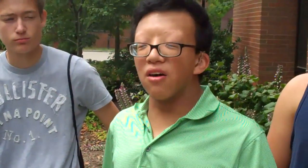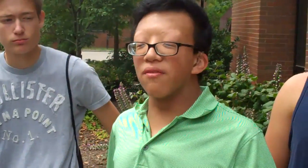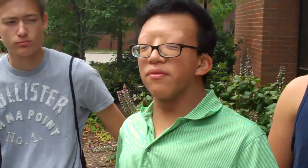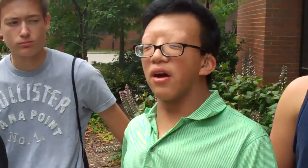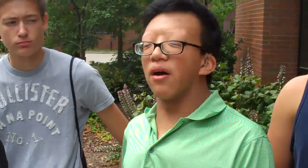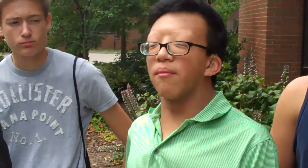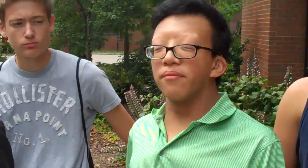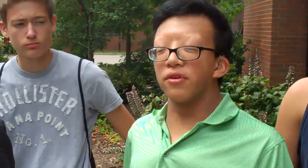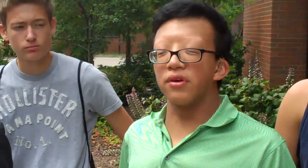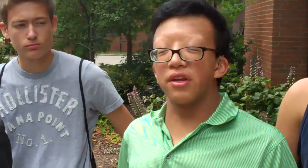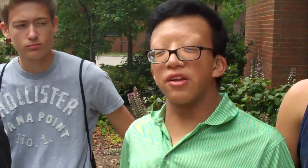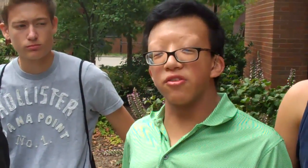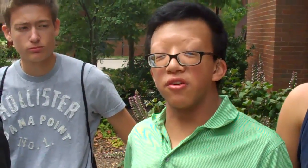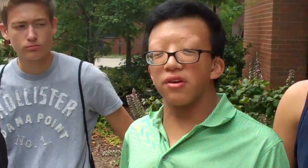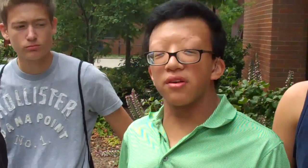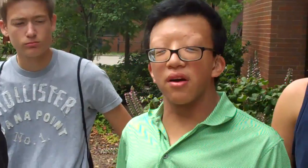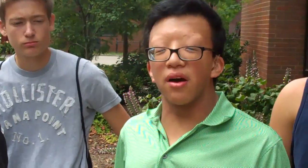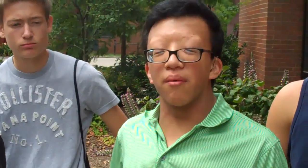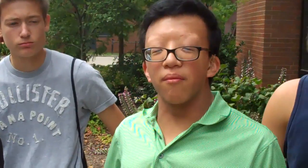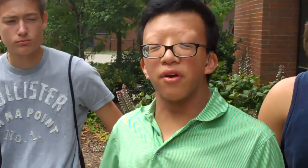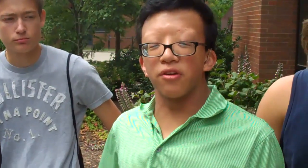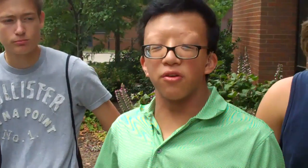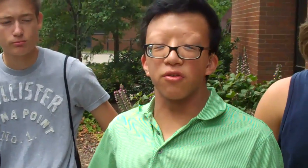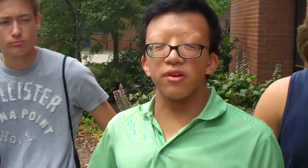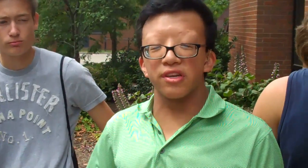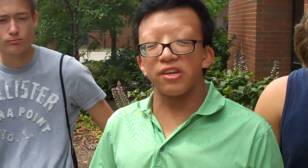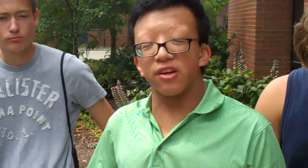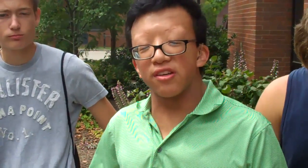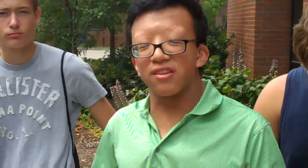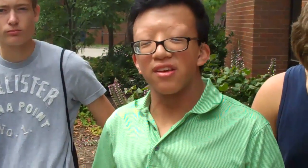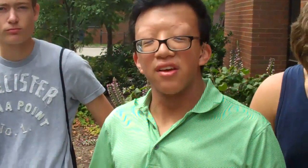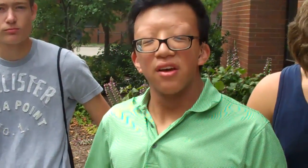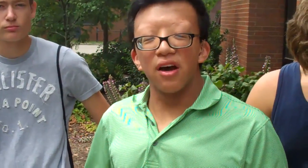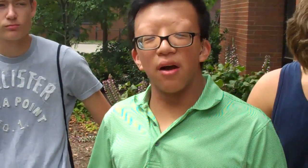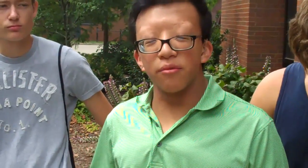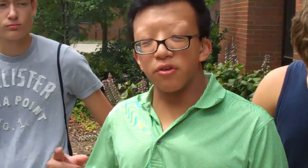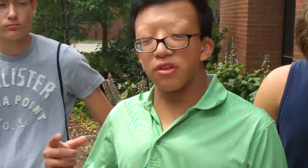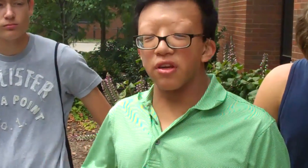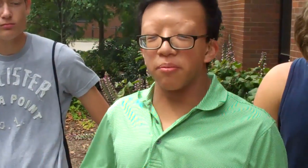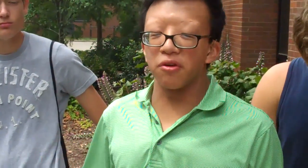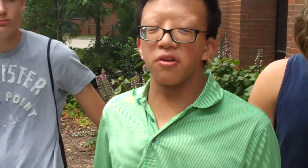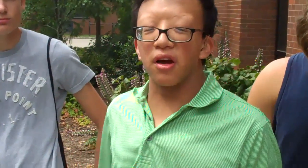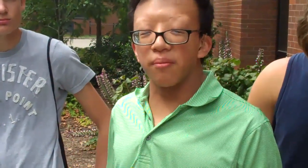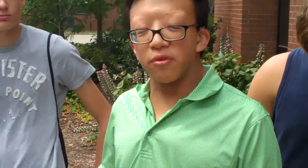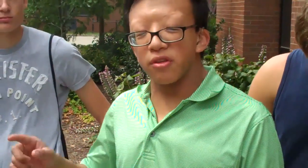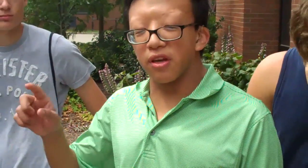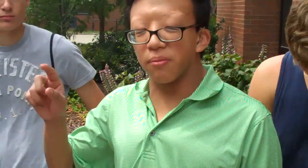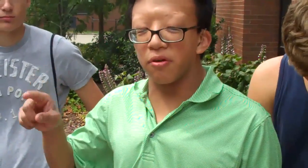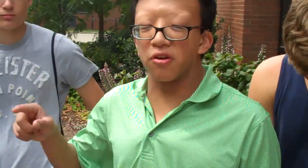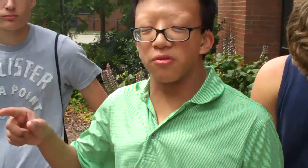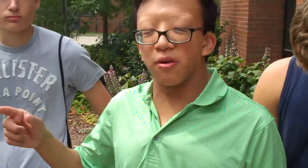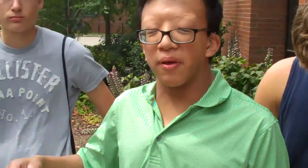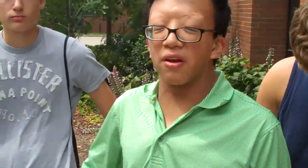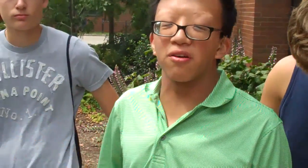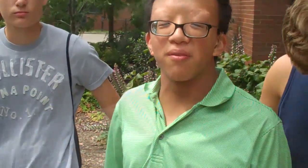love doing the engineering where you create keychains using the computers on the panel.